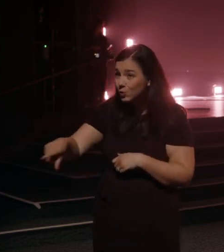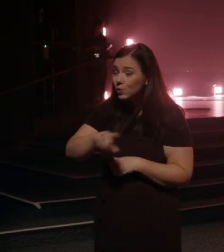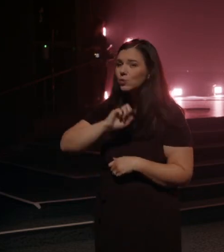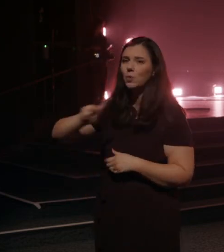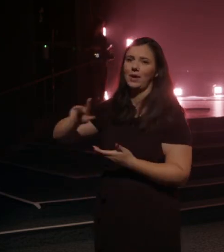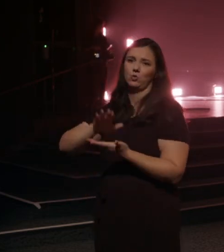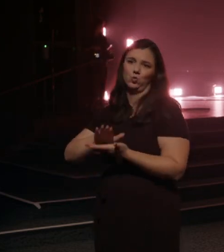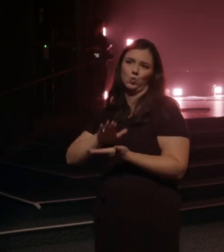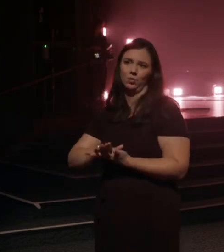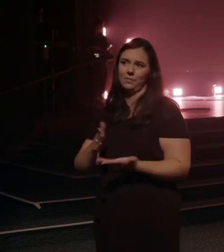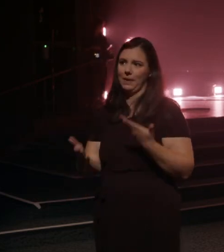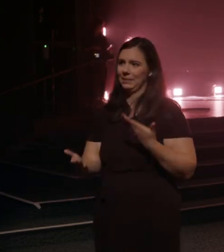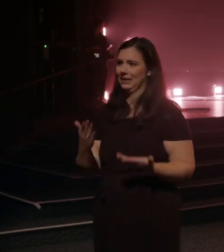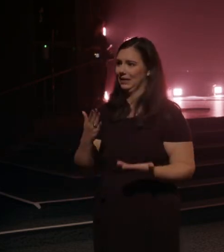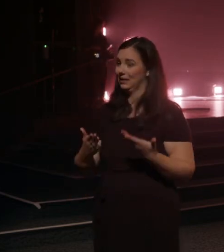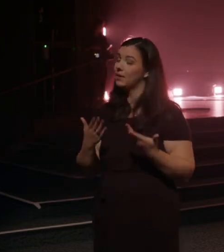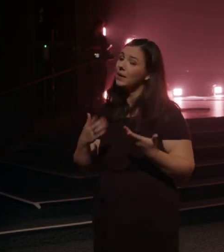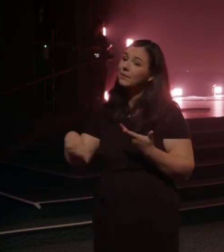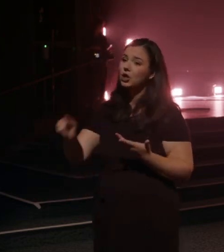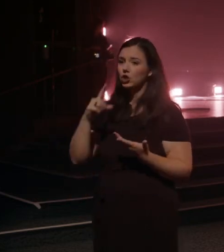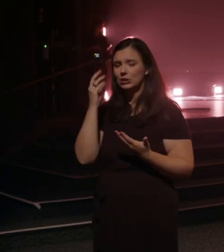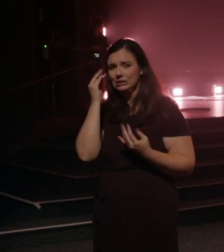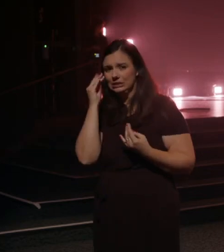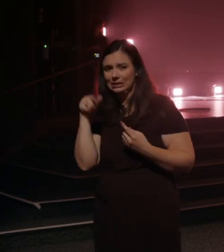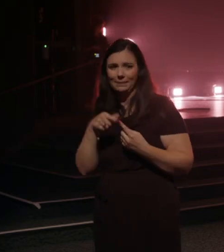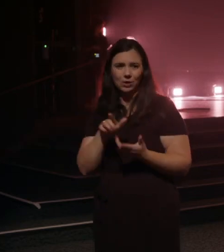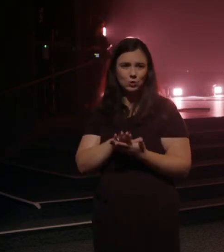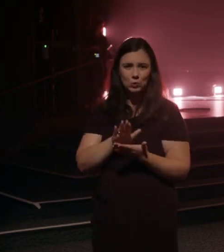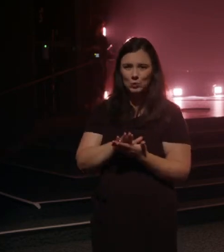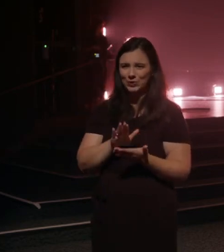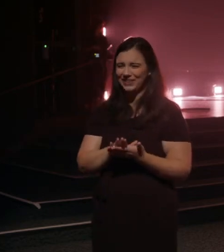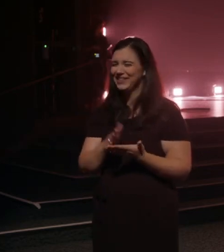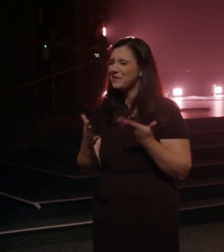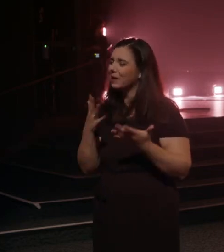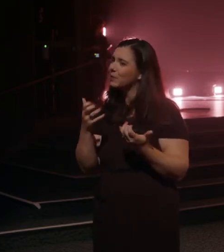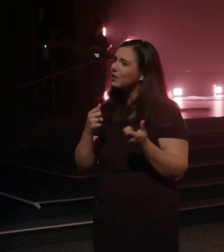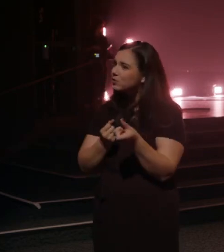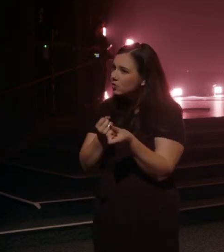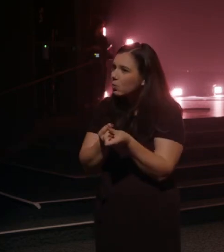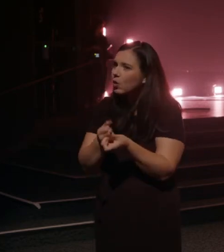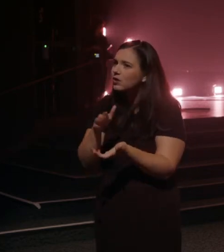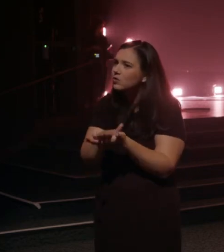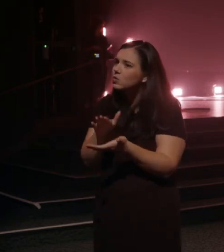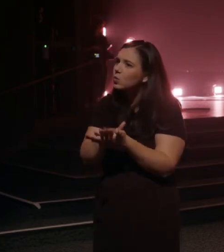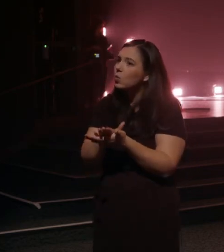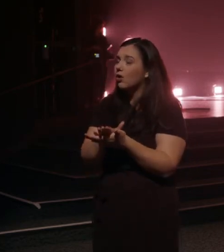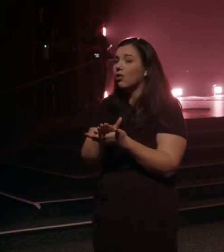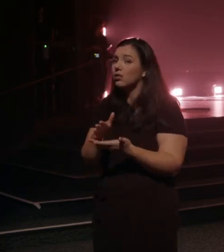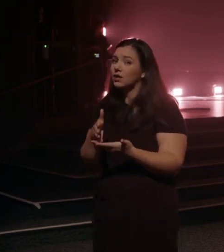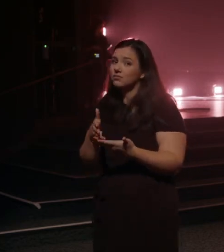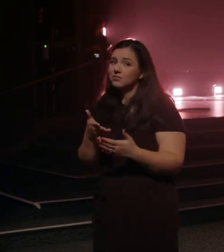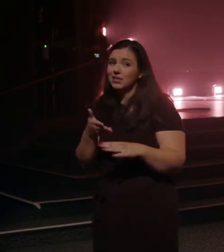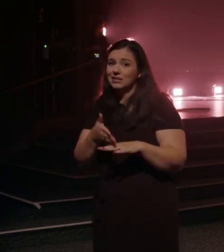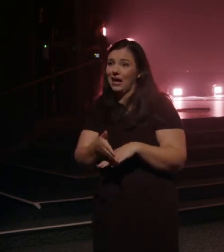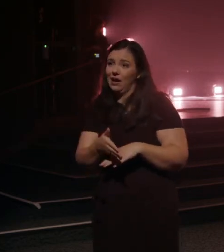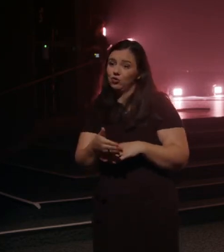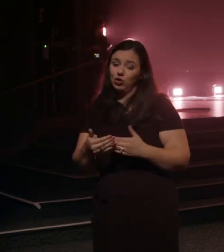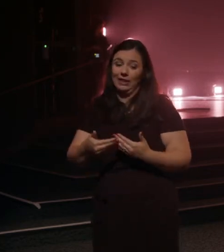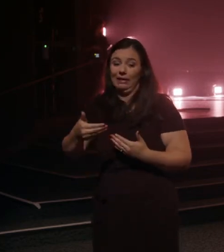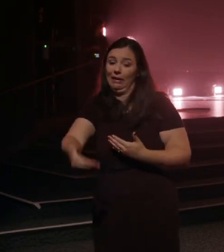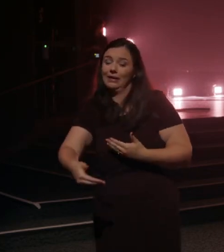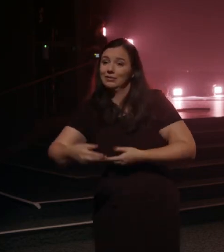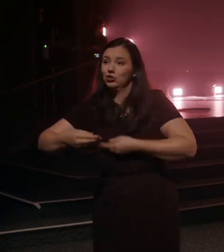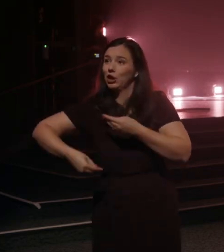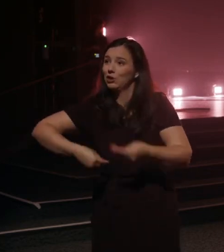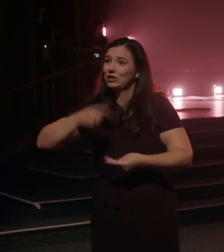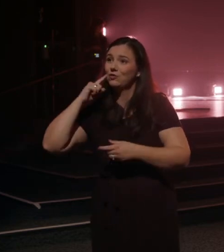back to school. Maybe you're looking at schools. Maybe you want to support a school that is after the now and the next